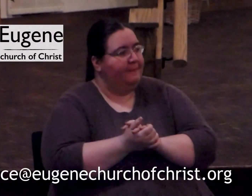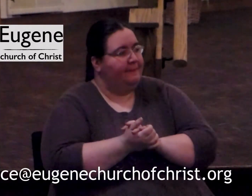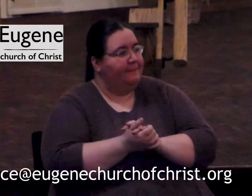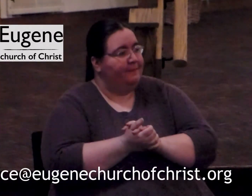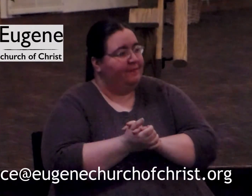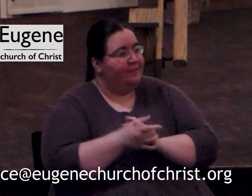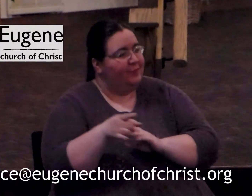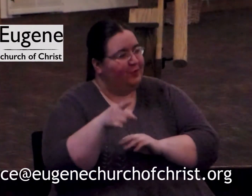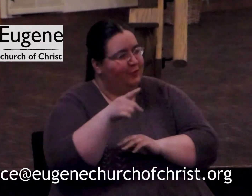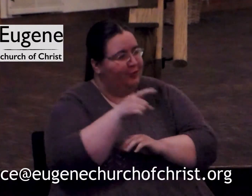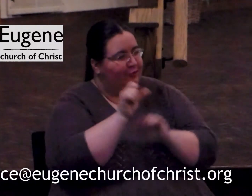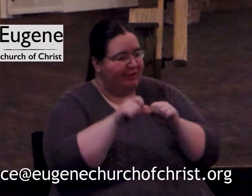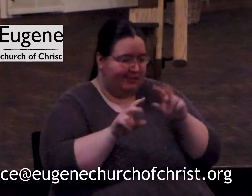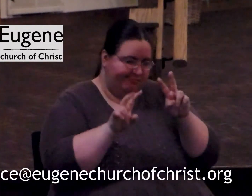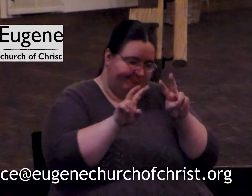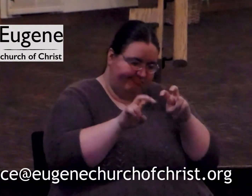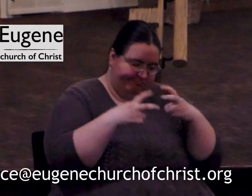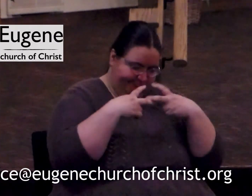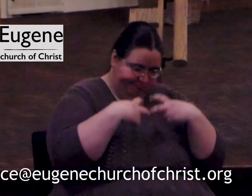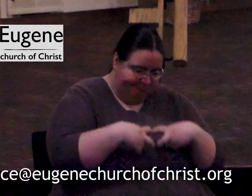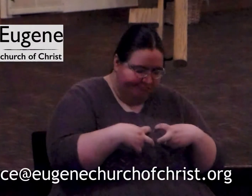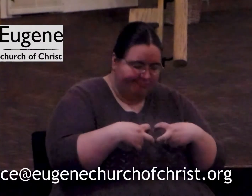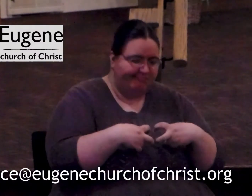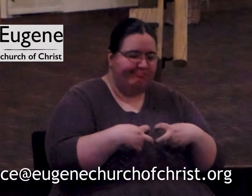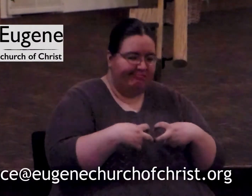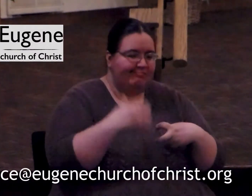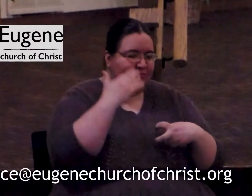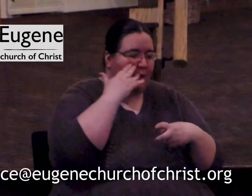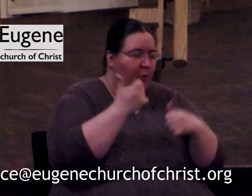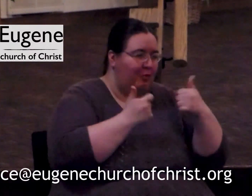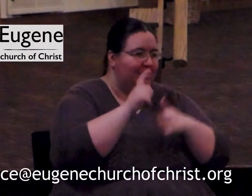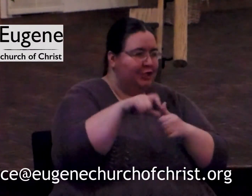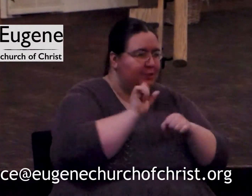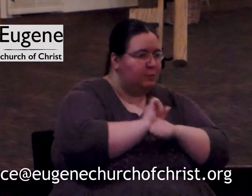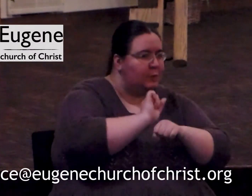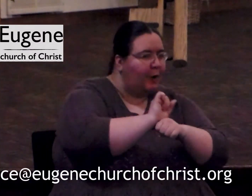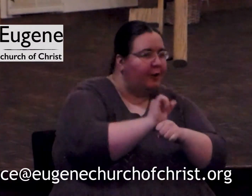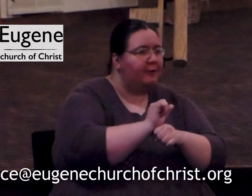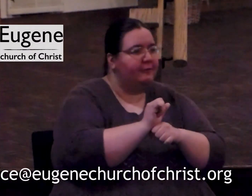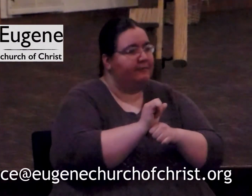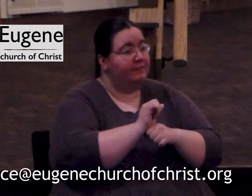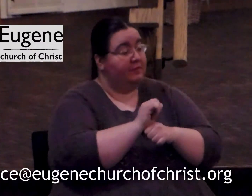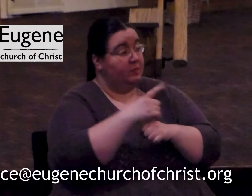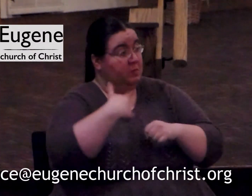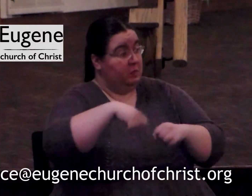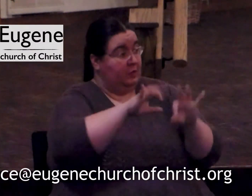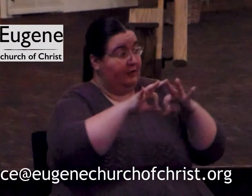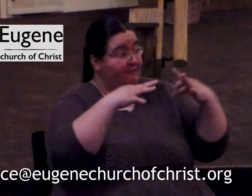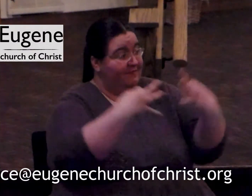to do. And if I haven't picked on you with all of these things, surely there's one in here that you could look at and say, yeah, I could do a little better